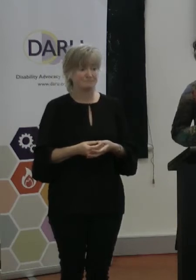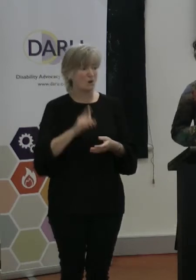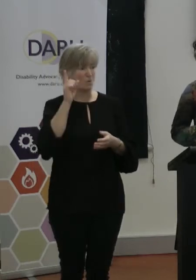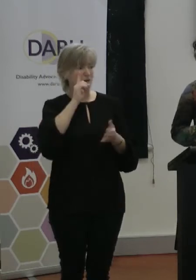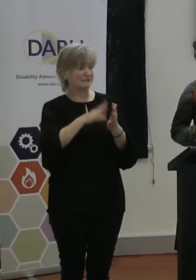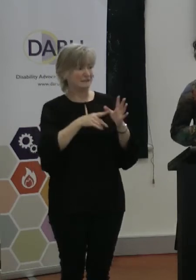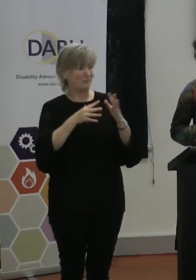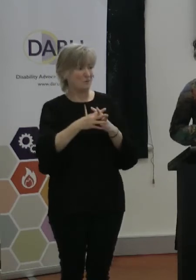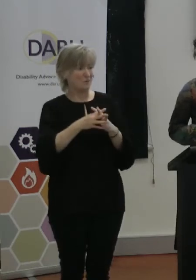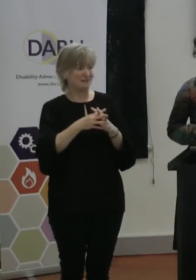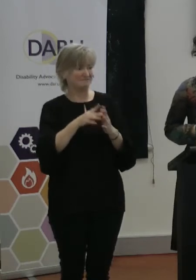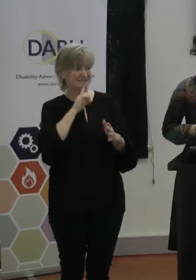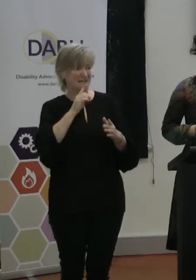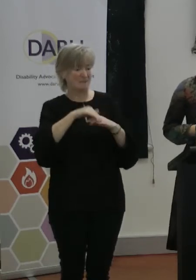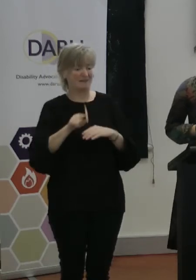say?